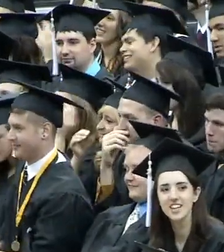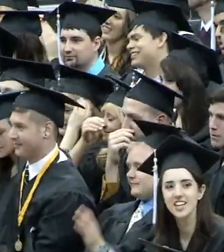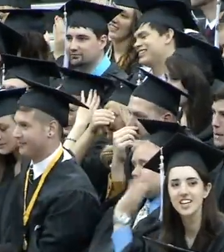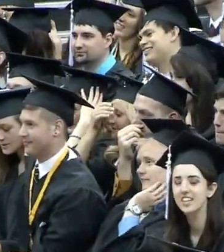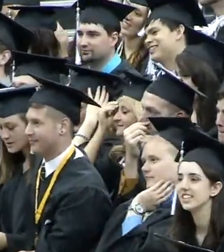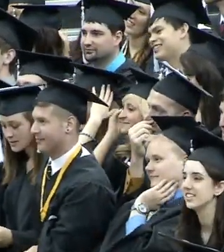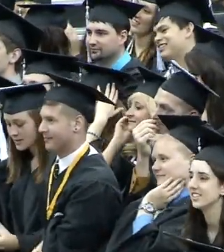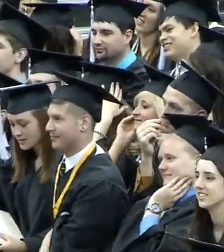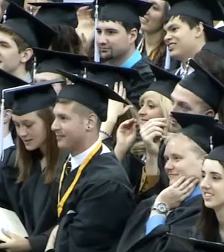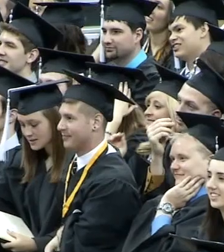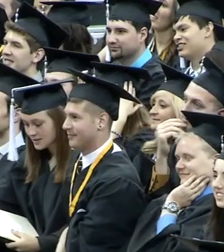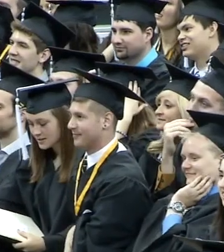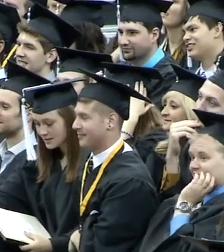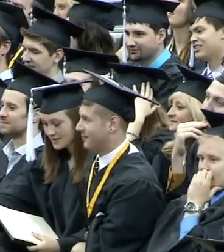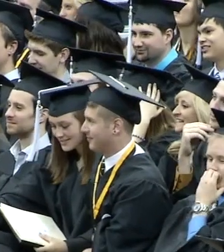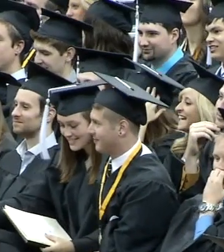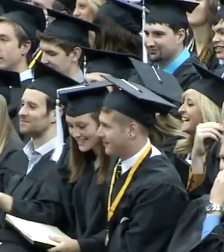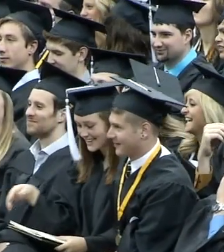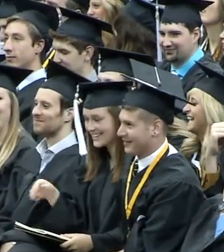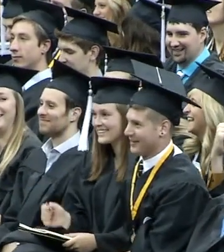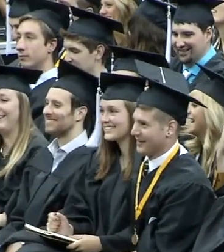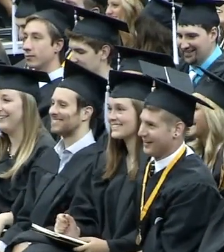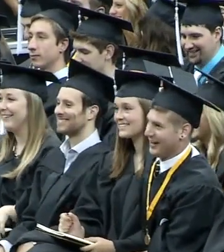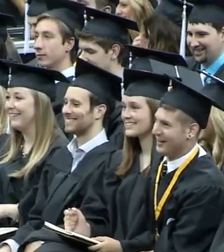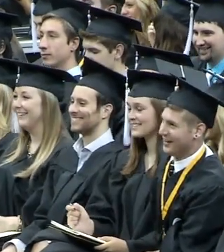Hashtag, see mom, I love you, please send more money.